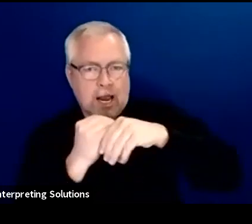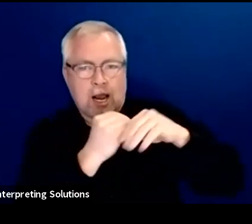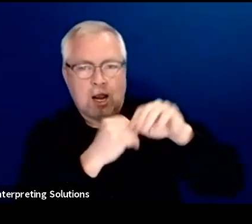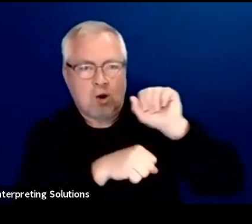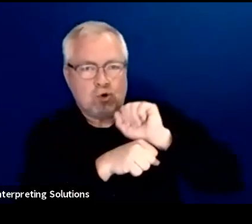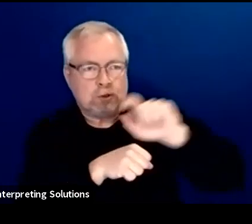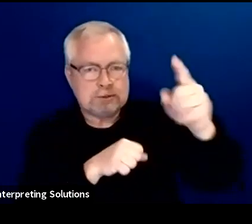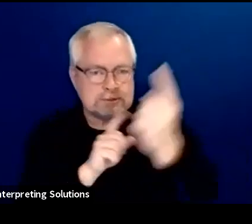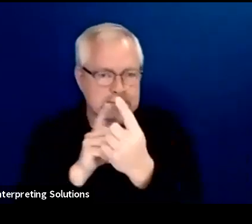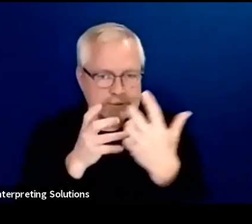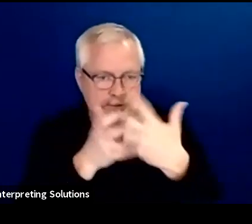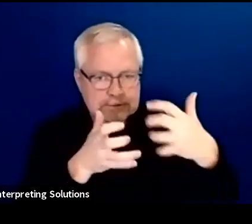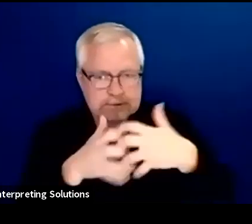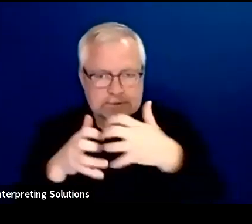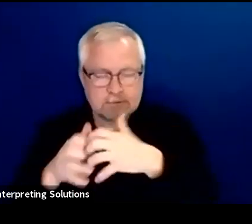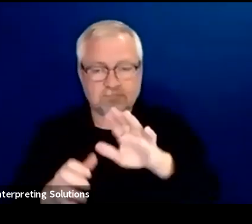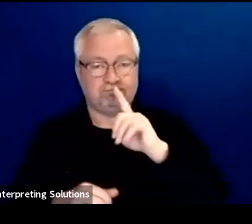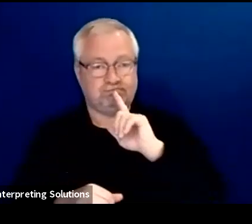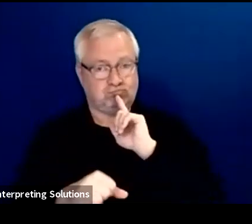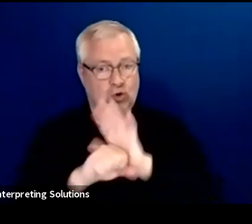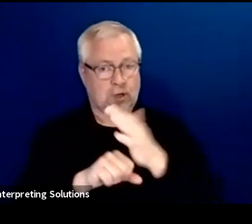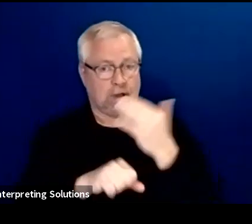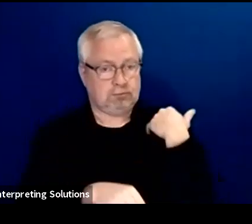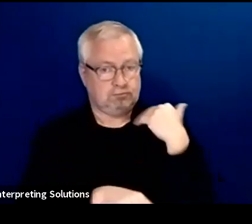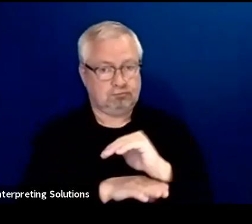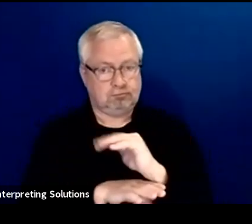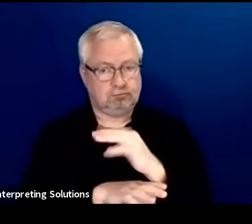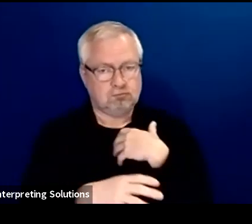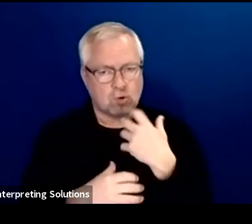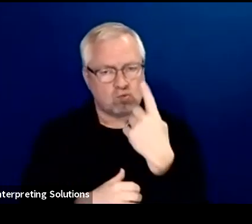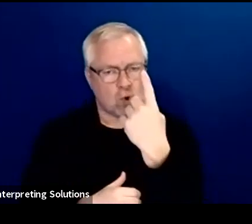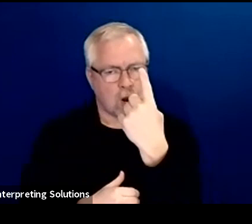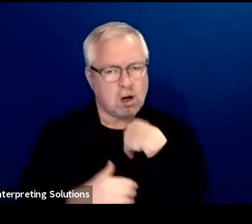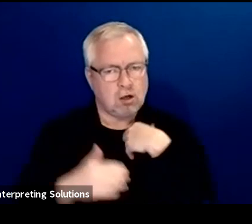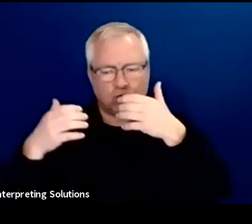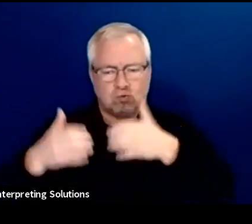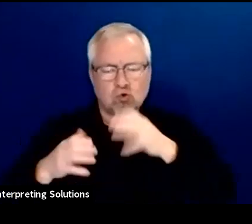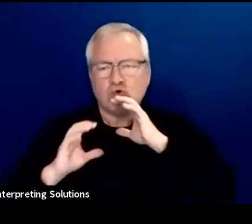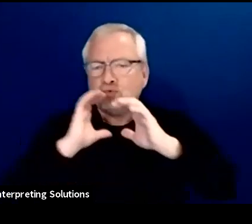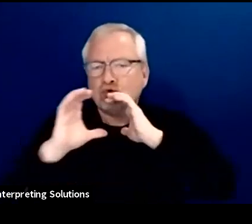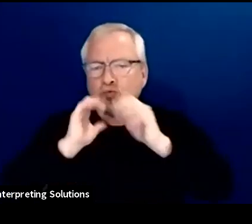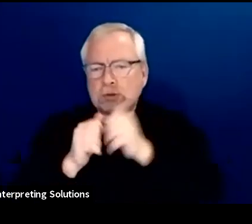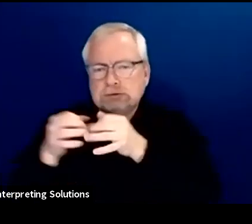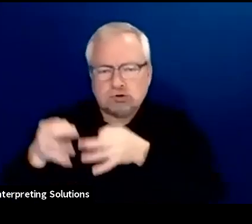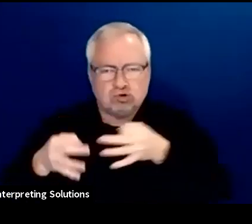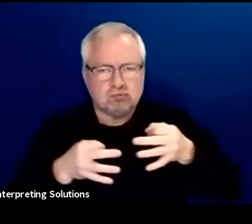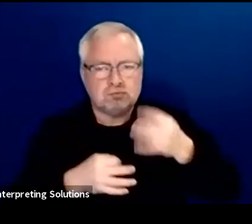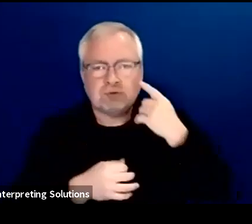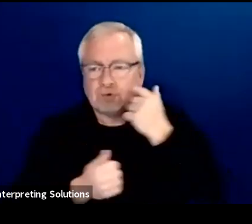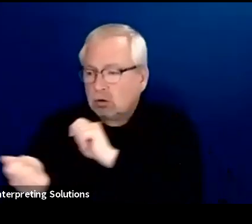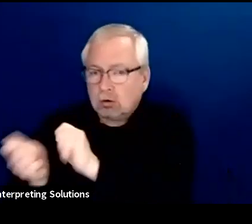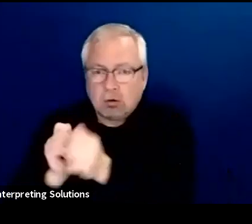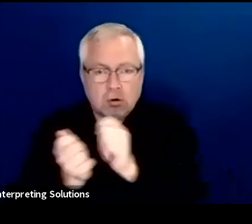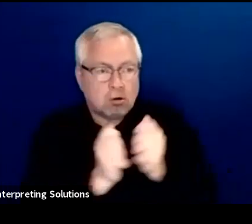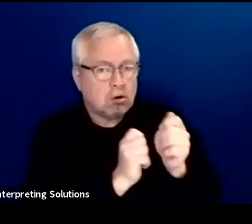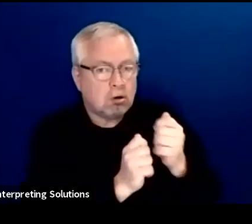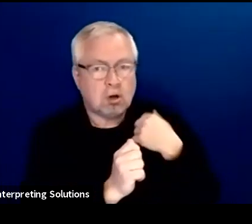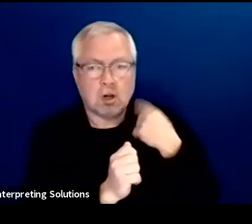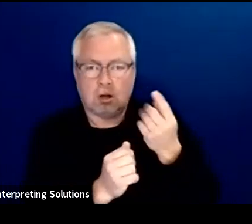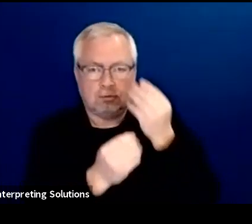the things is to communicate decisions, explain when we change course, and never stop fighting alongside Minnesotans. And one of the ways that